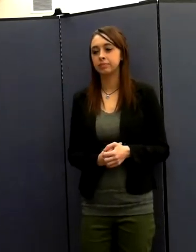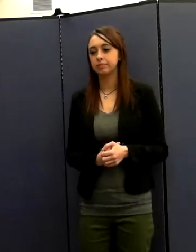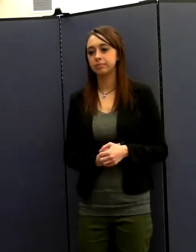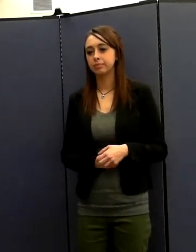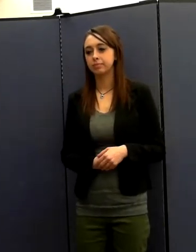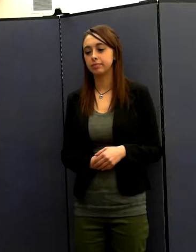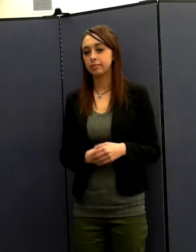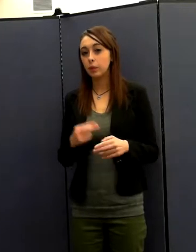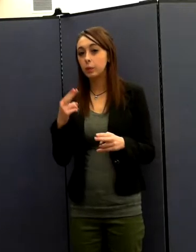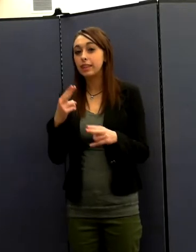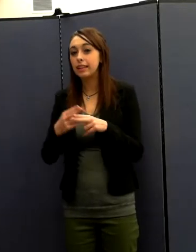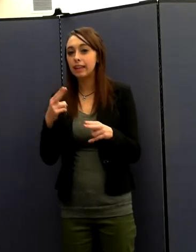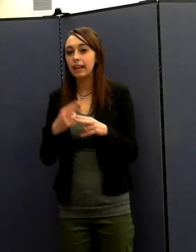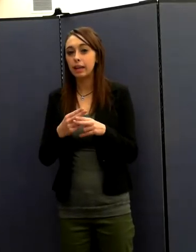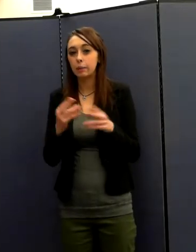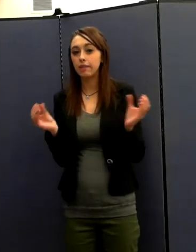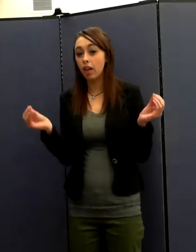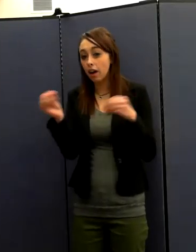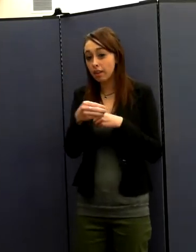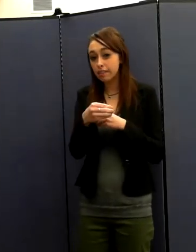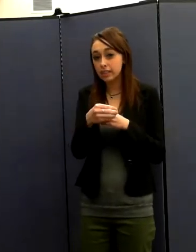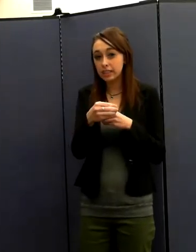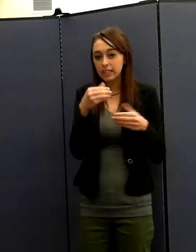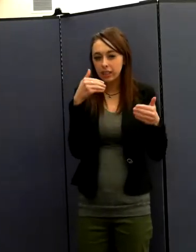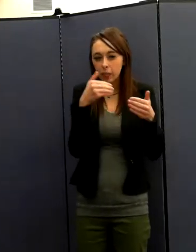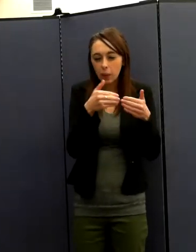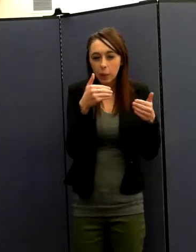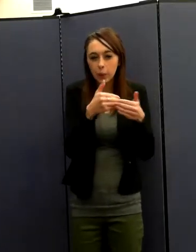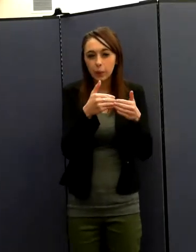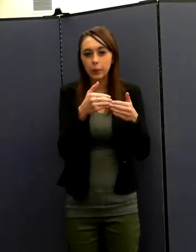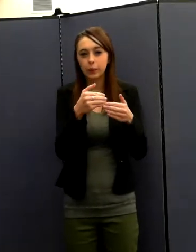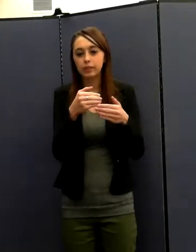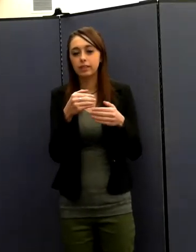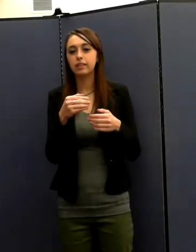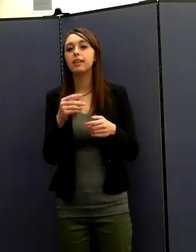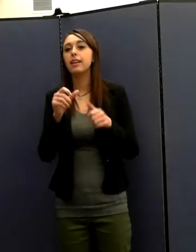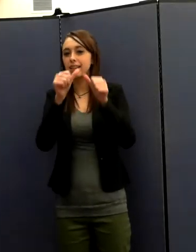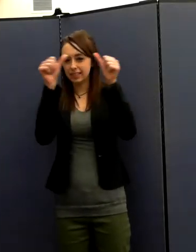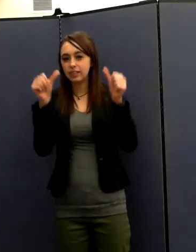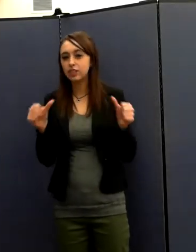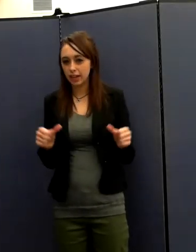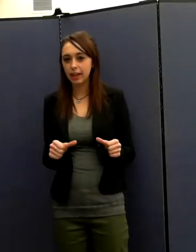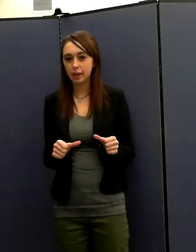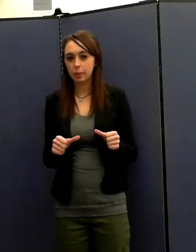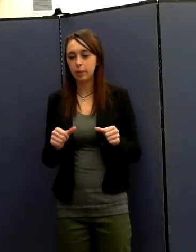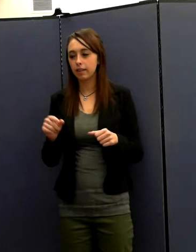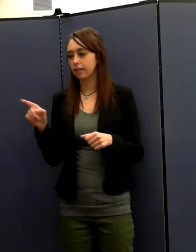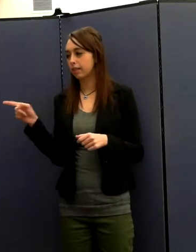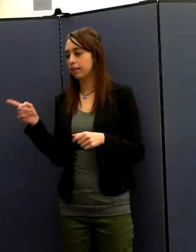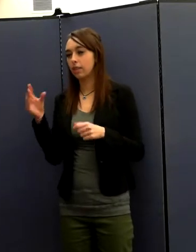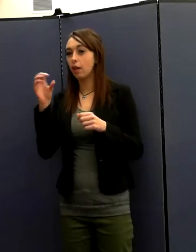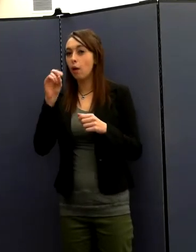What's the name of the office? It's close. It is a shape. The Oval. The Oval Office. So